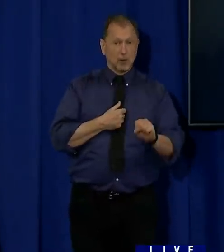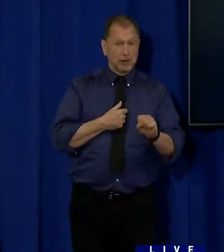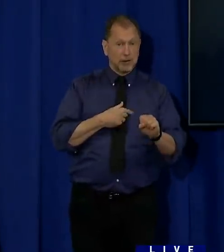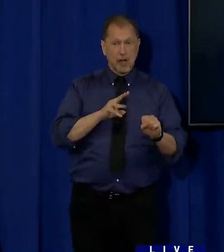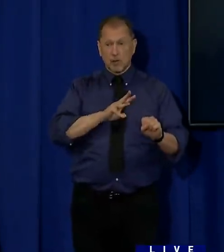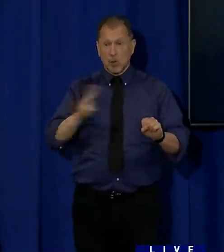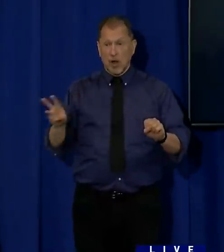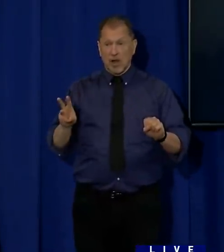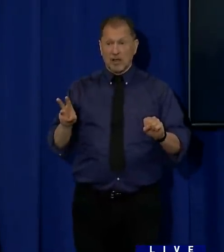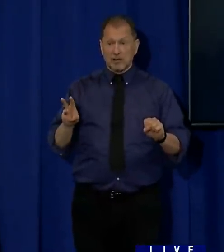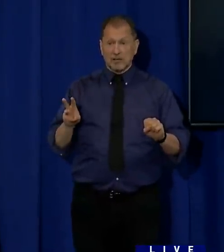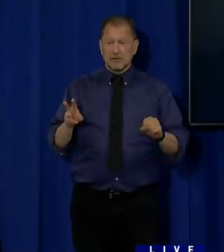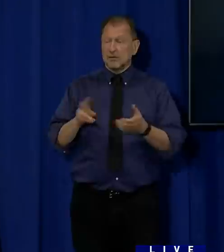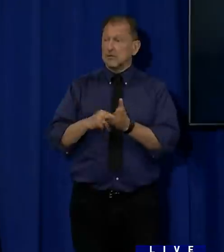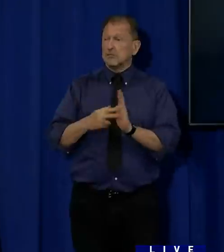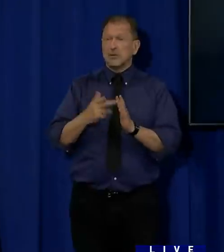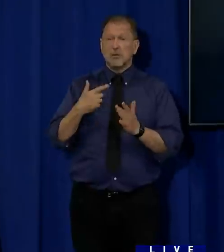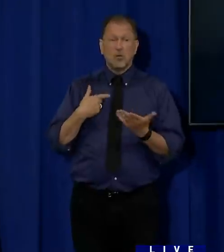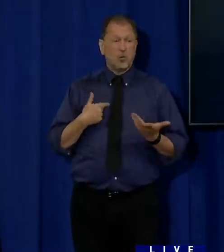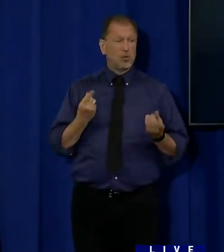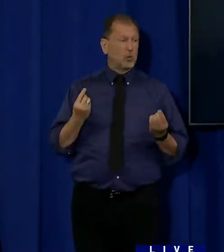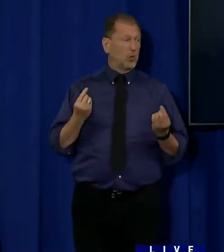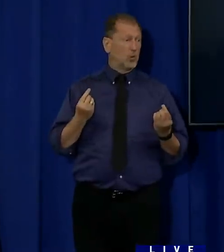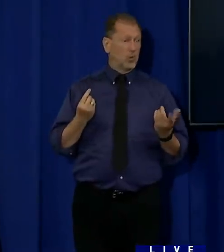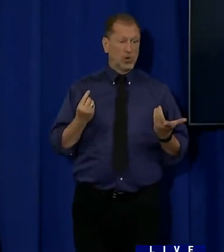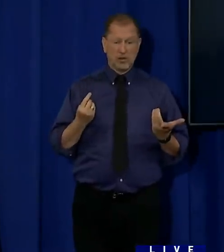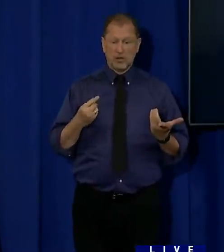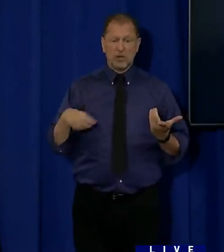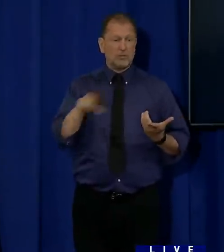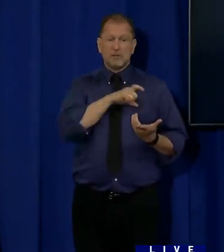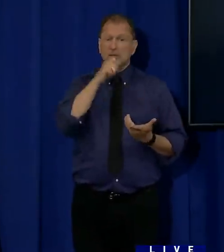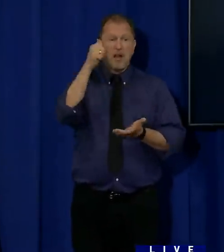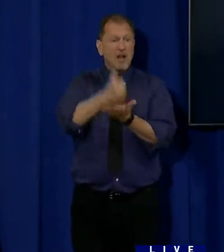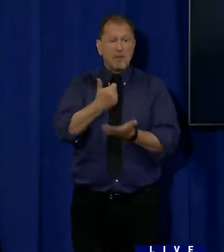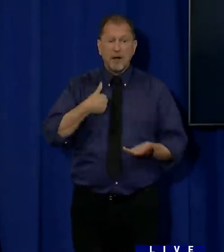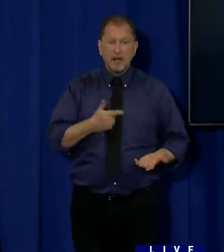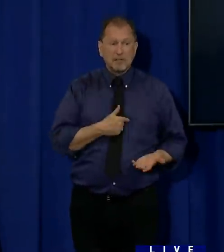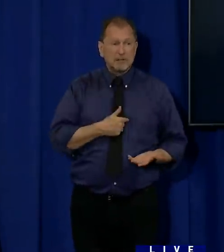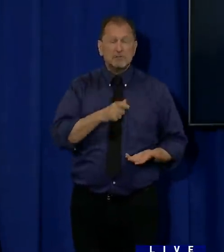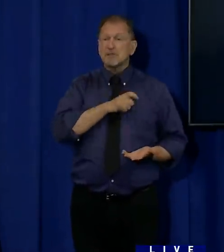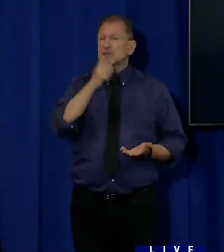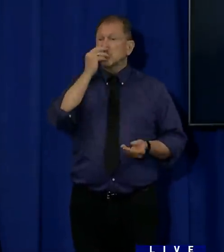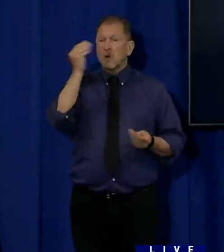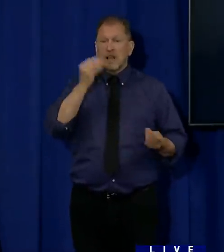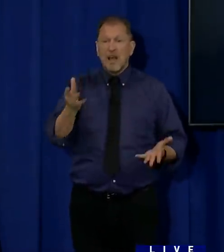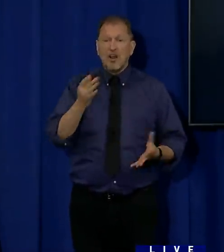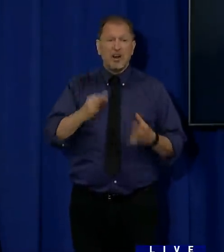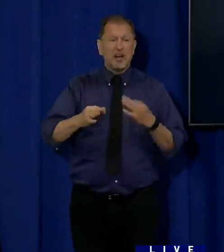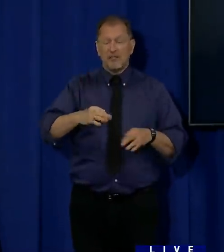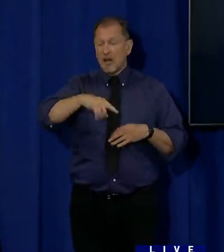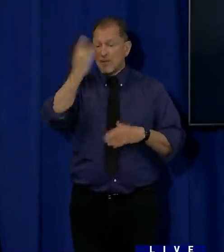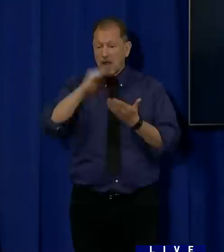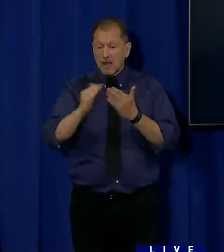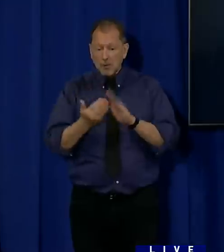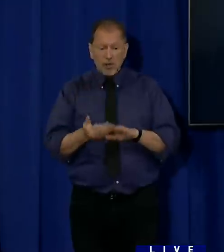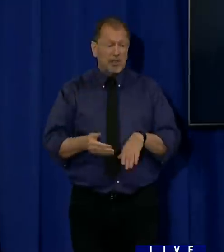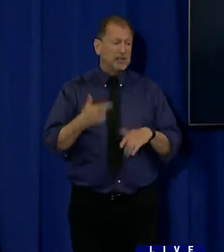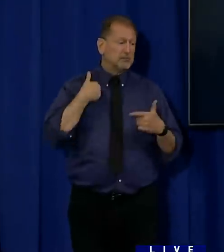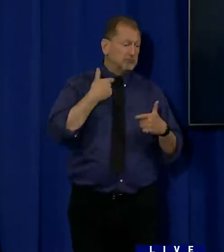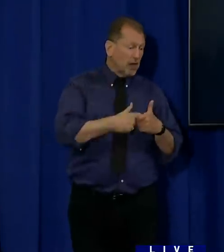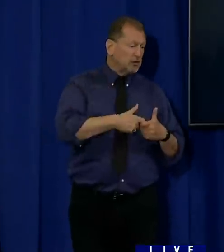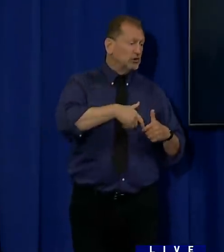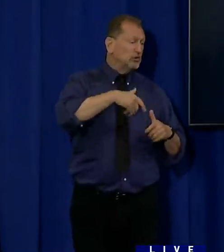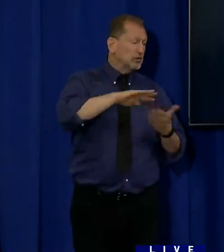to fend for themselves. That police don't care if black and brown communities were